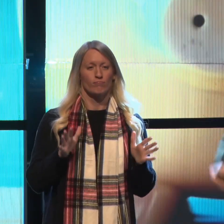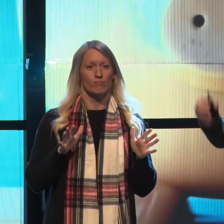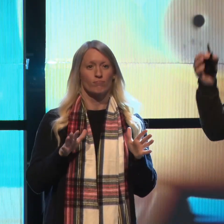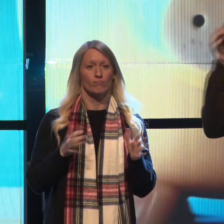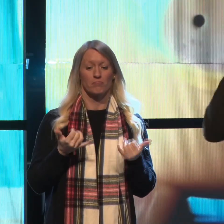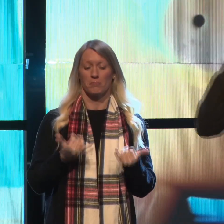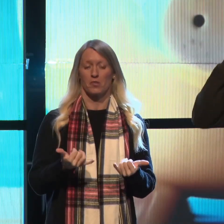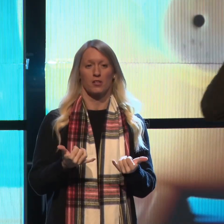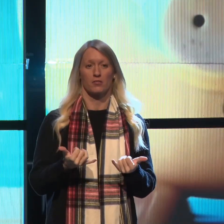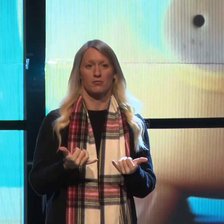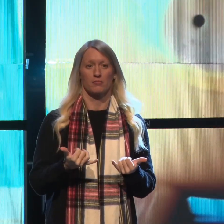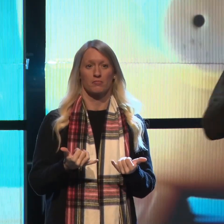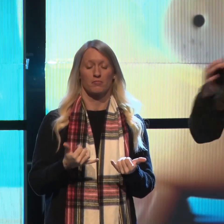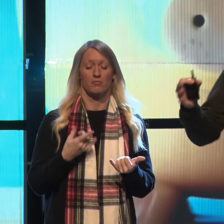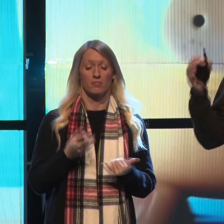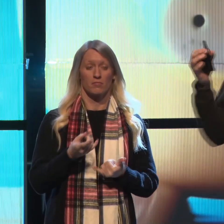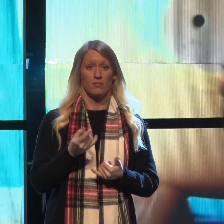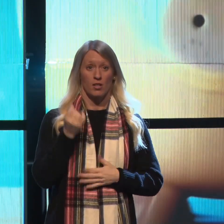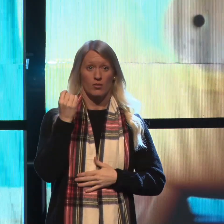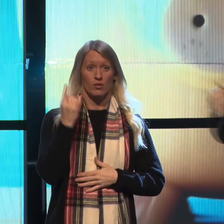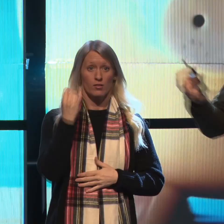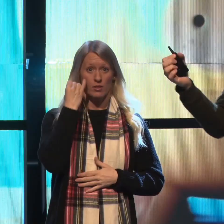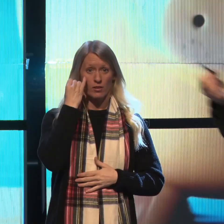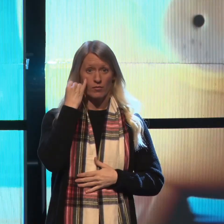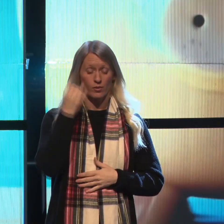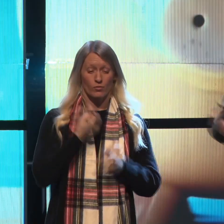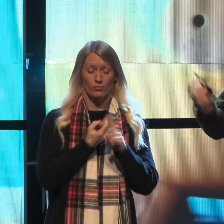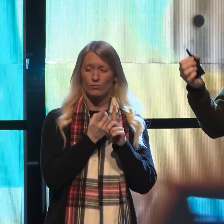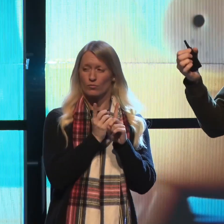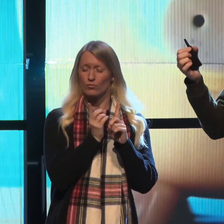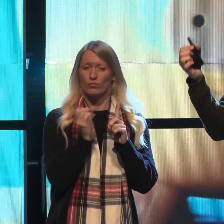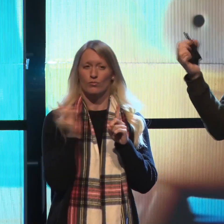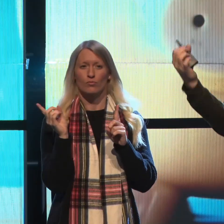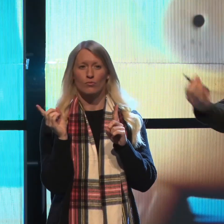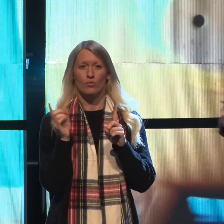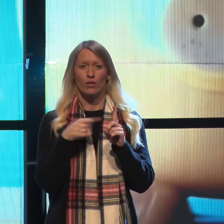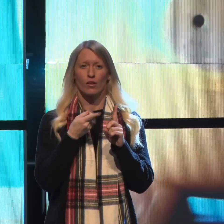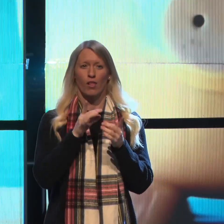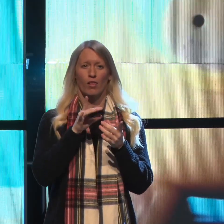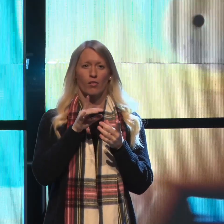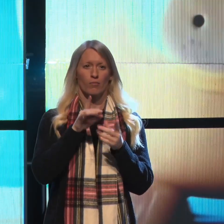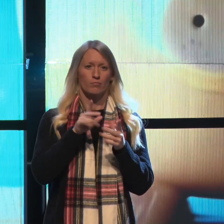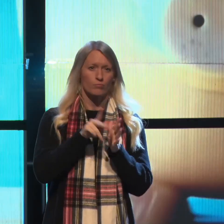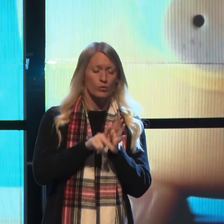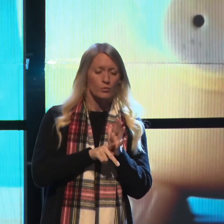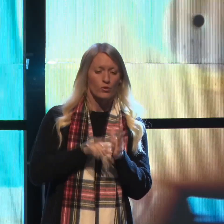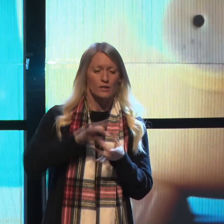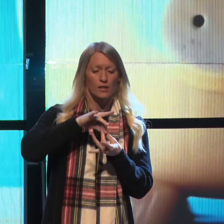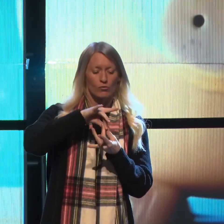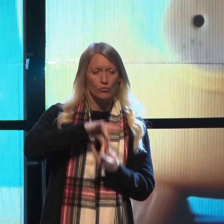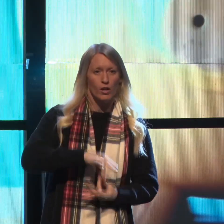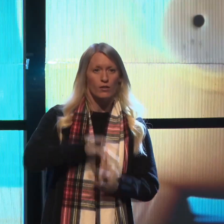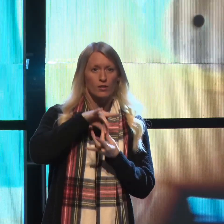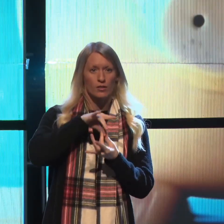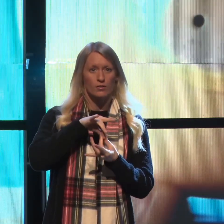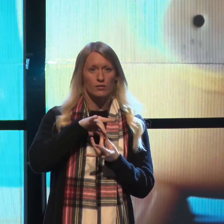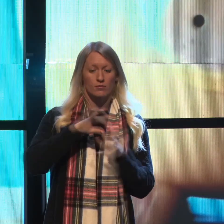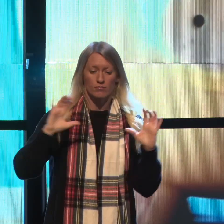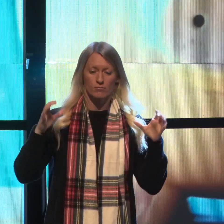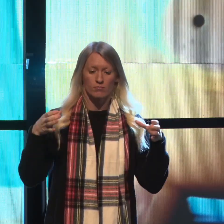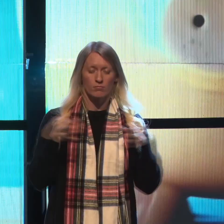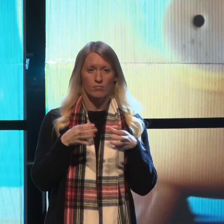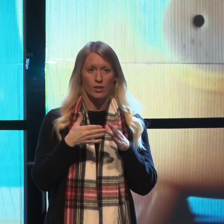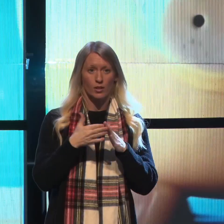And so there was this understanding that, hey, if we fall away from principles that ground us and that form us into a community, this community